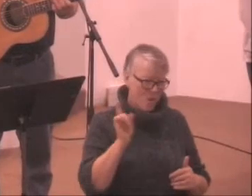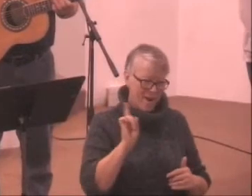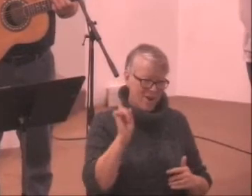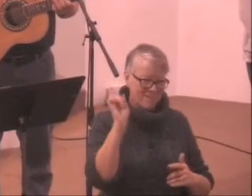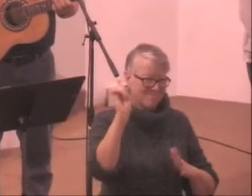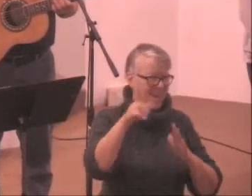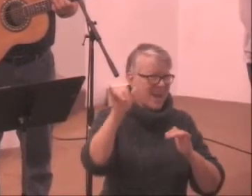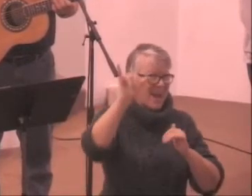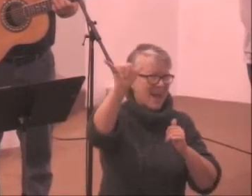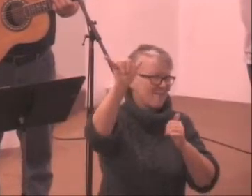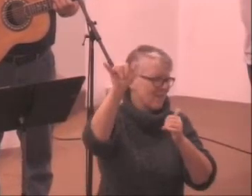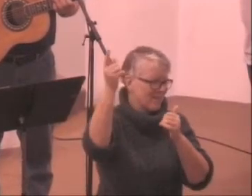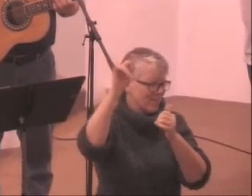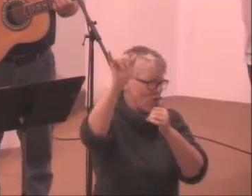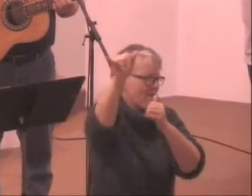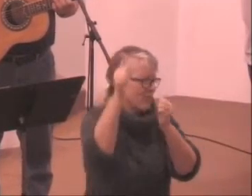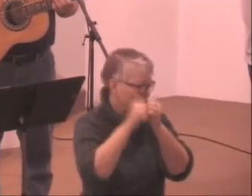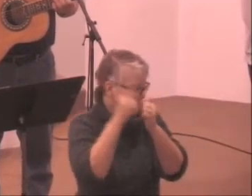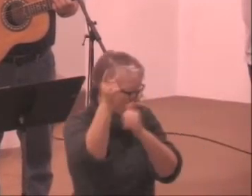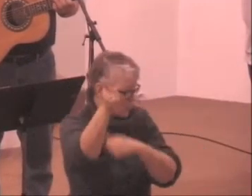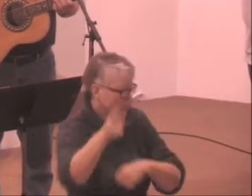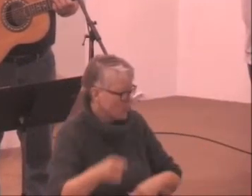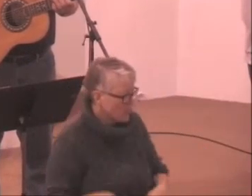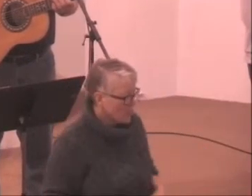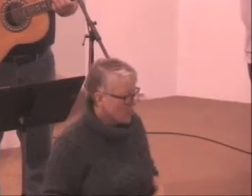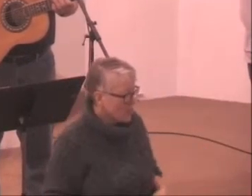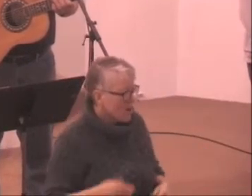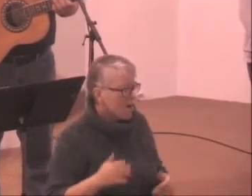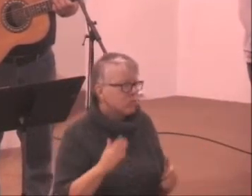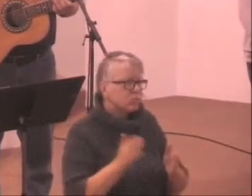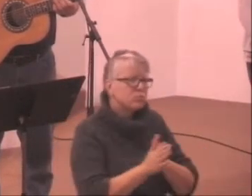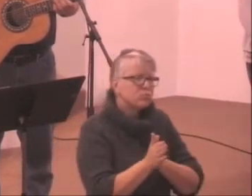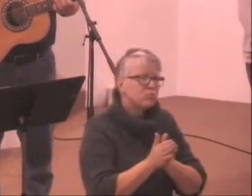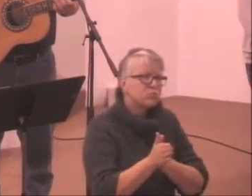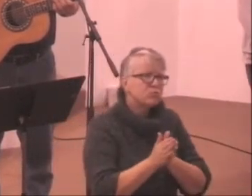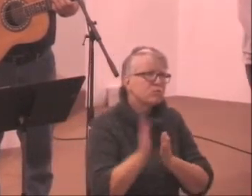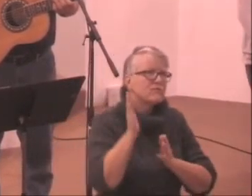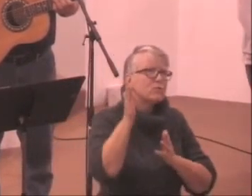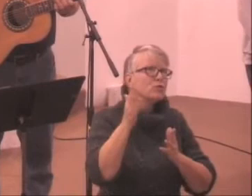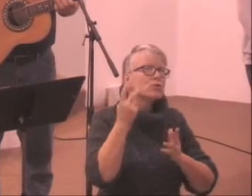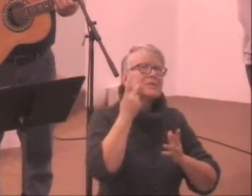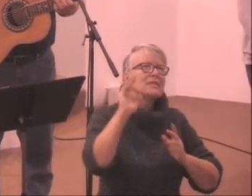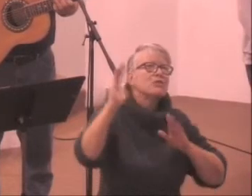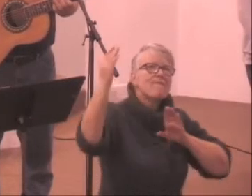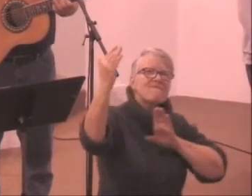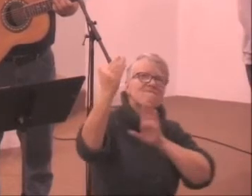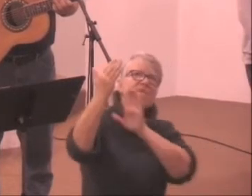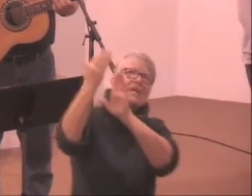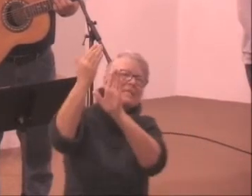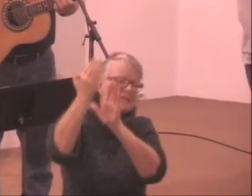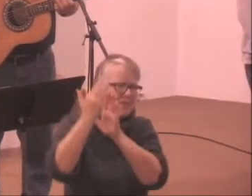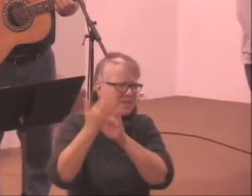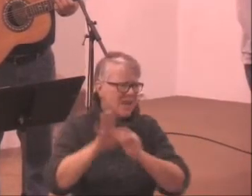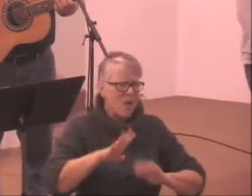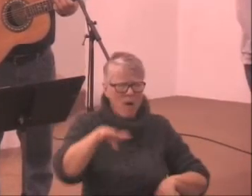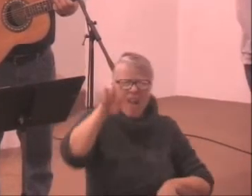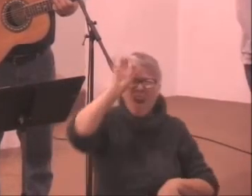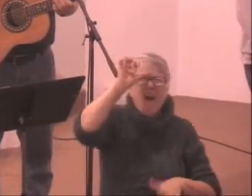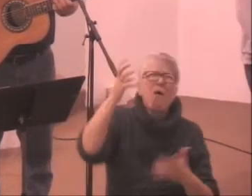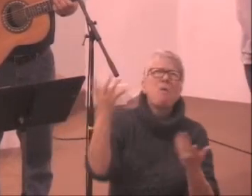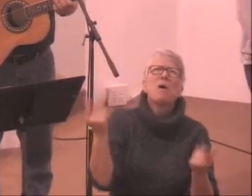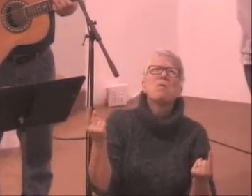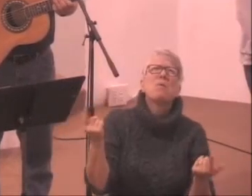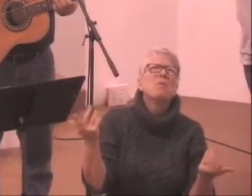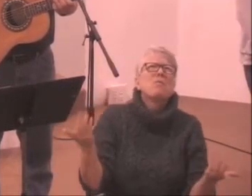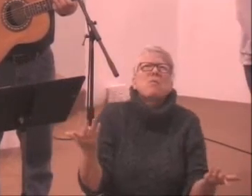you face to face. And Lord, all the questions that we have, Lord, will be answered. Though we don't understand